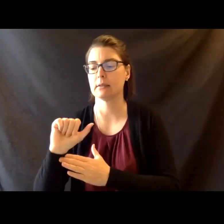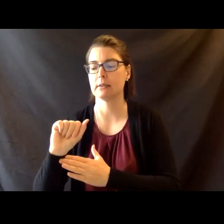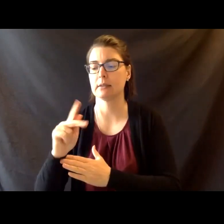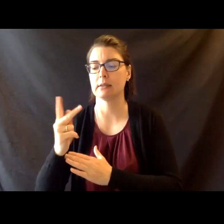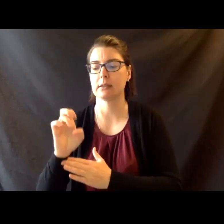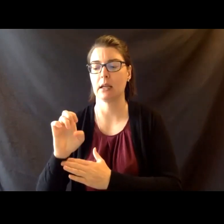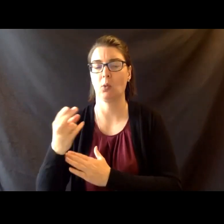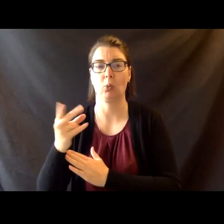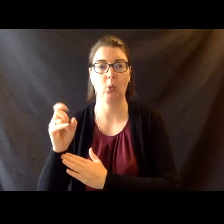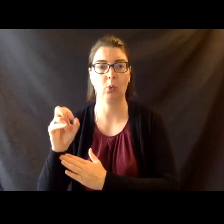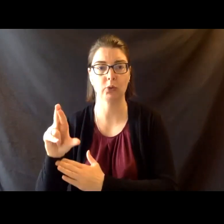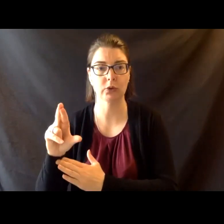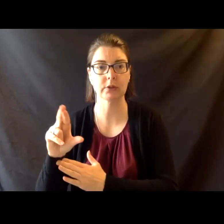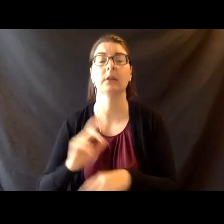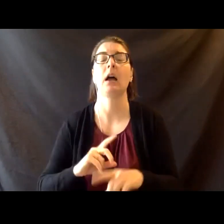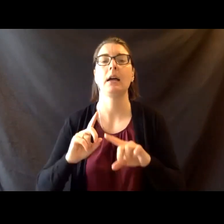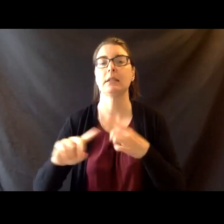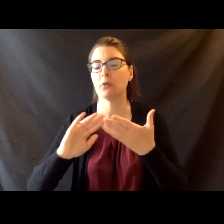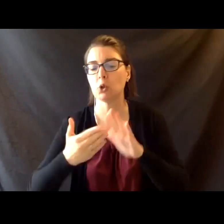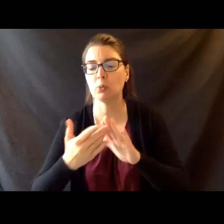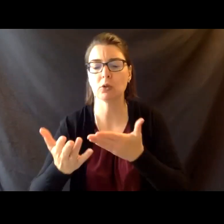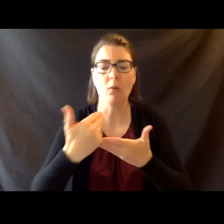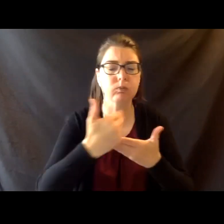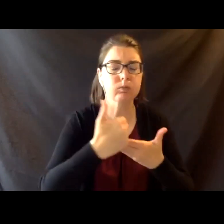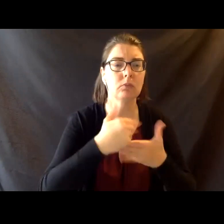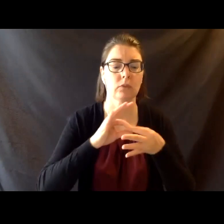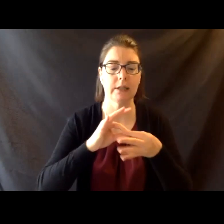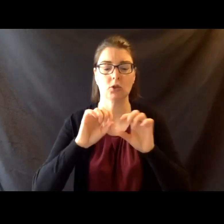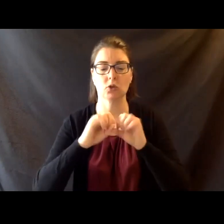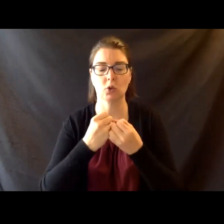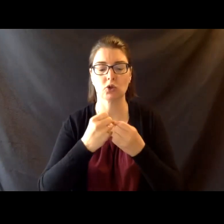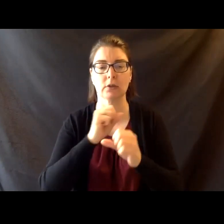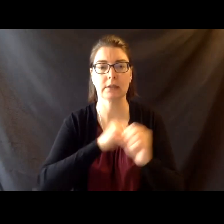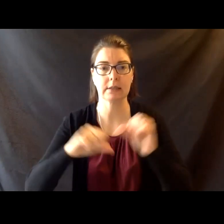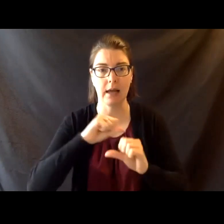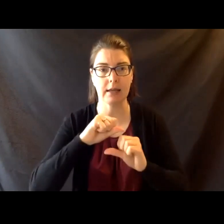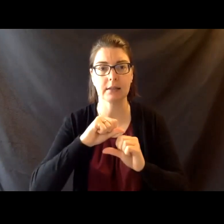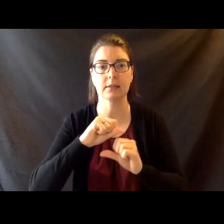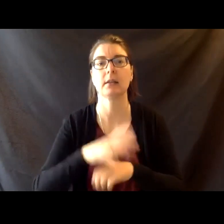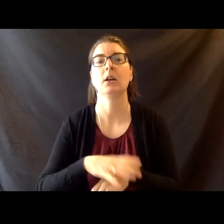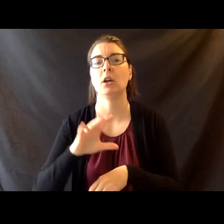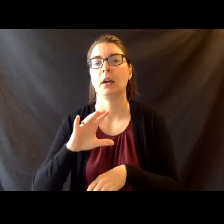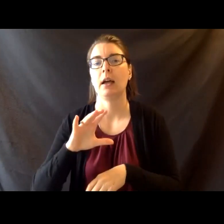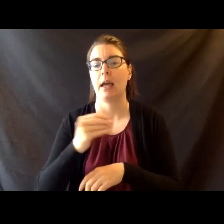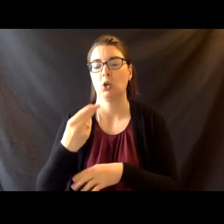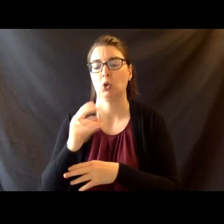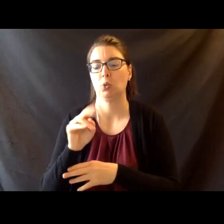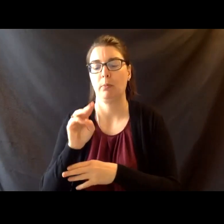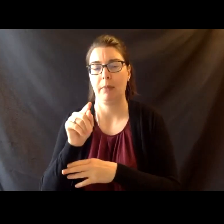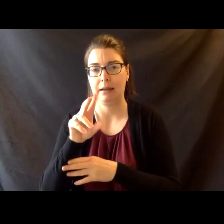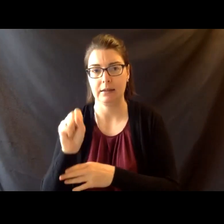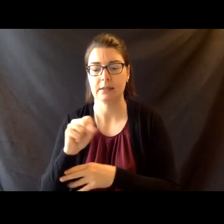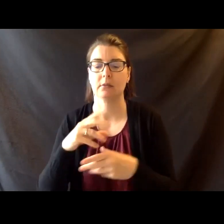research areas covered by the Social Sciences and Humanities Research Council, SHRC, of Canada, including arts,